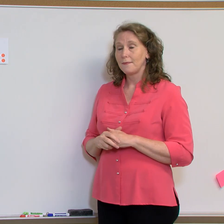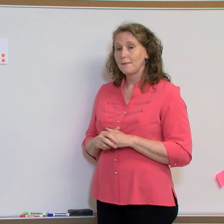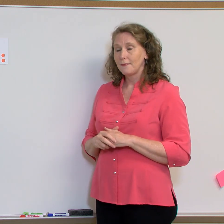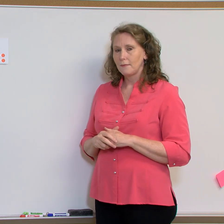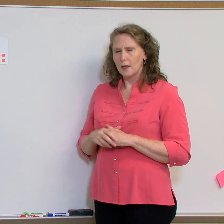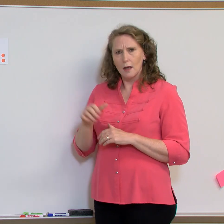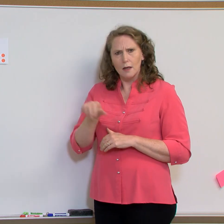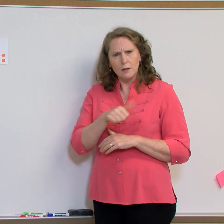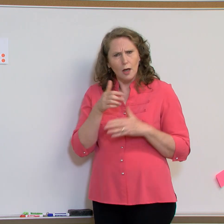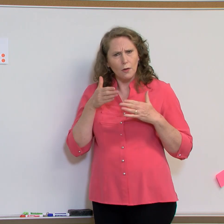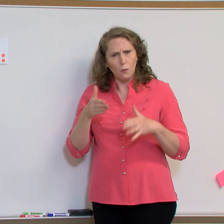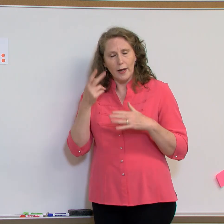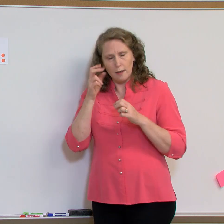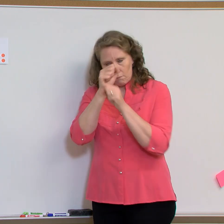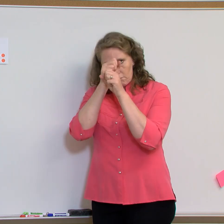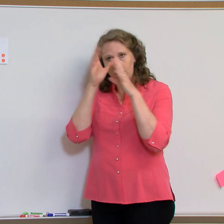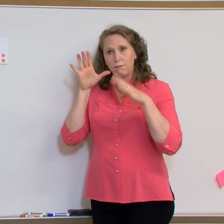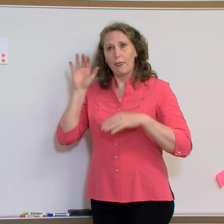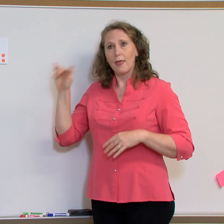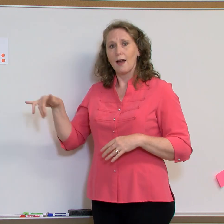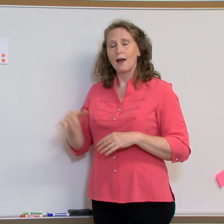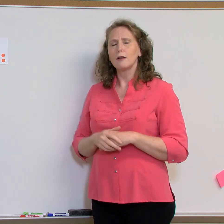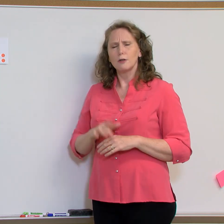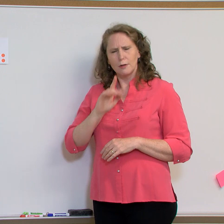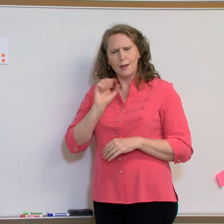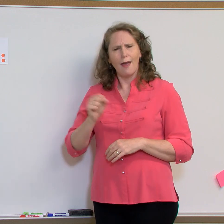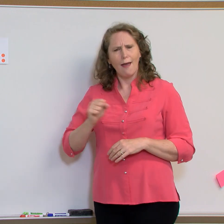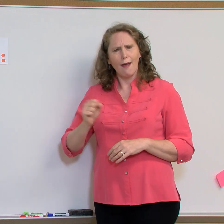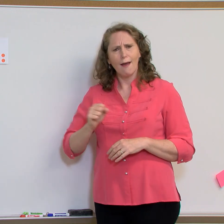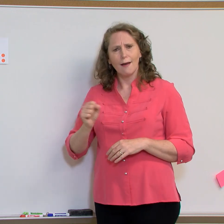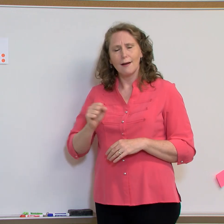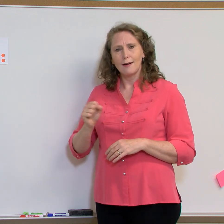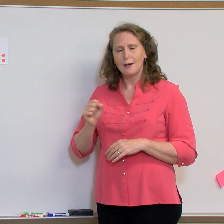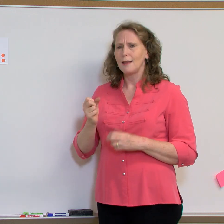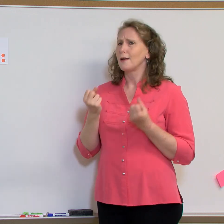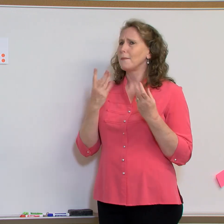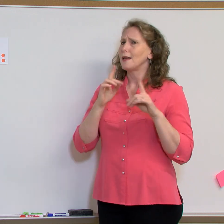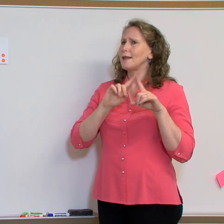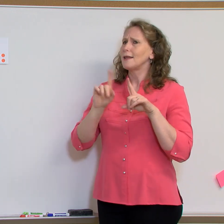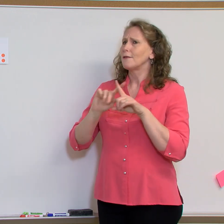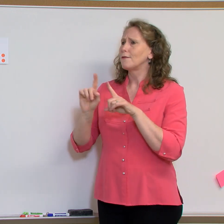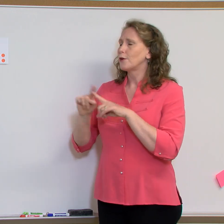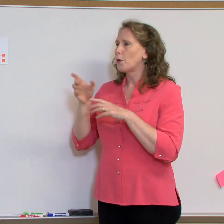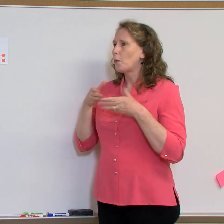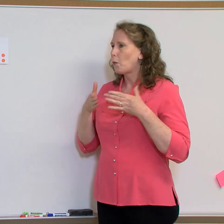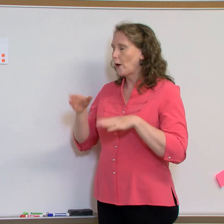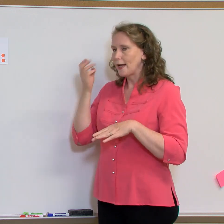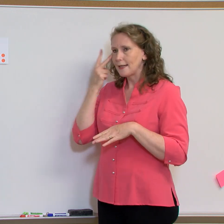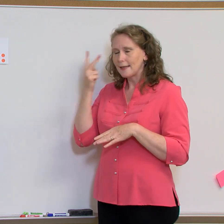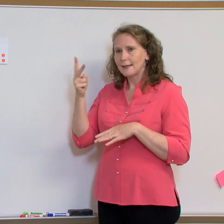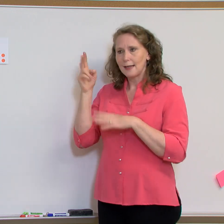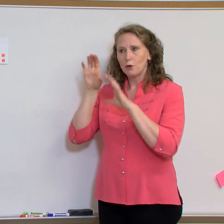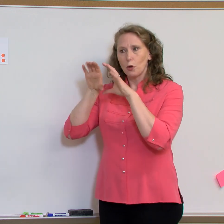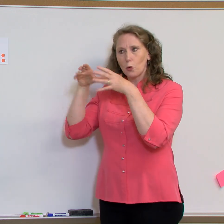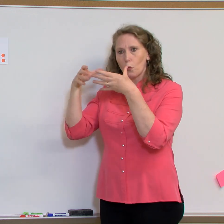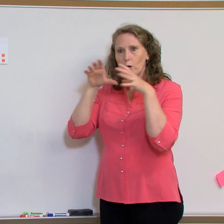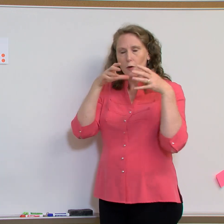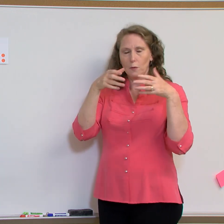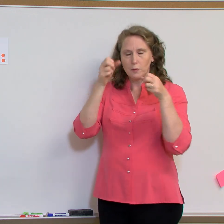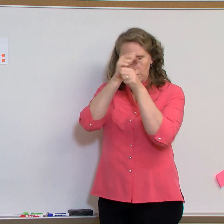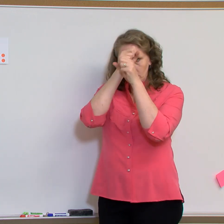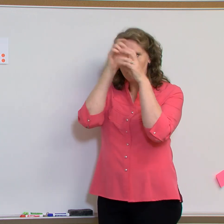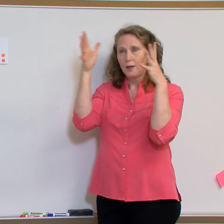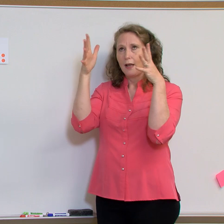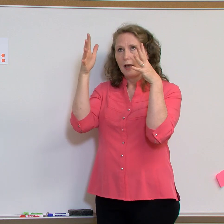Is there another way to see it? Well, sure there is. There's as many ways to see the dot arrangements and figure out